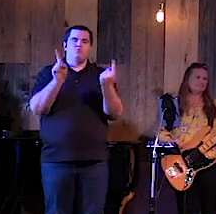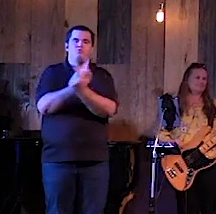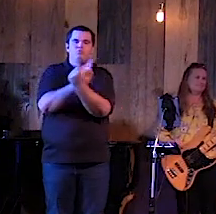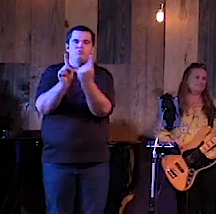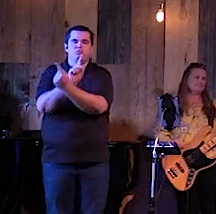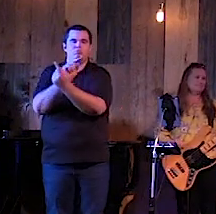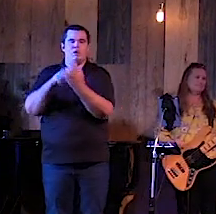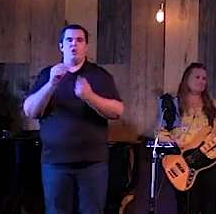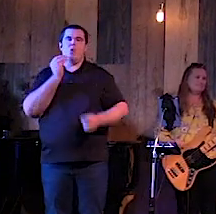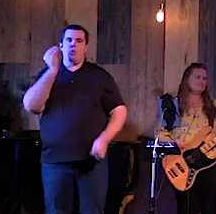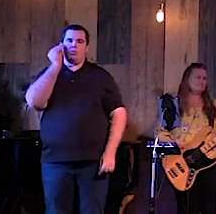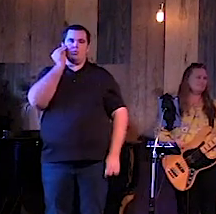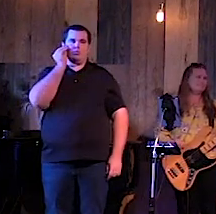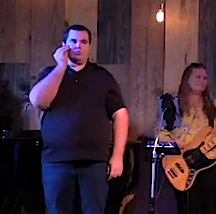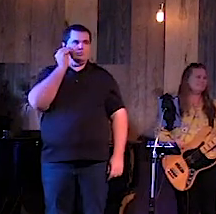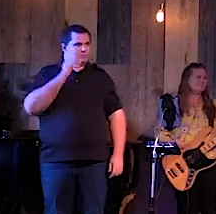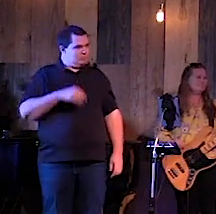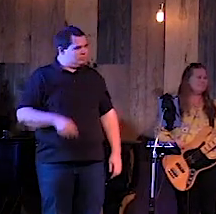even in your own home.